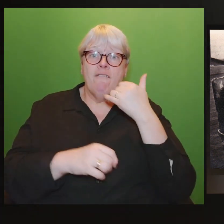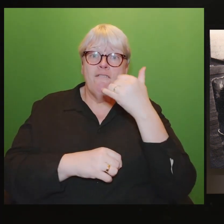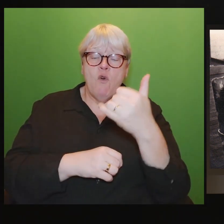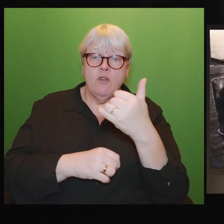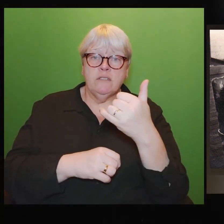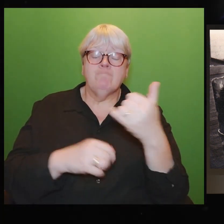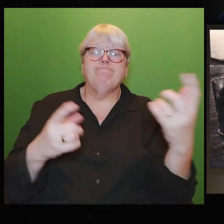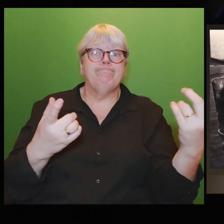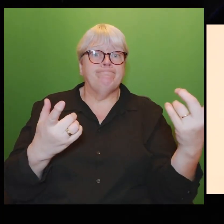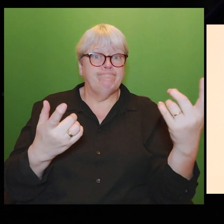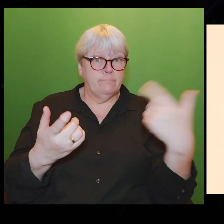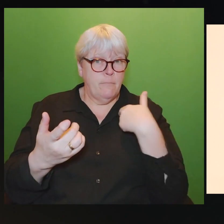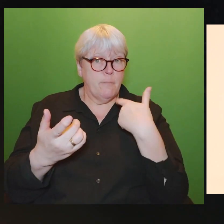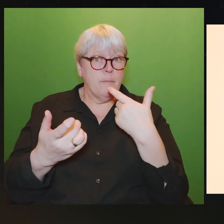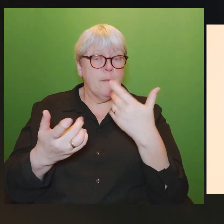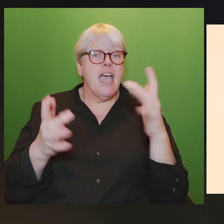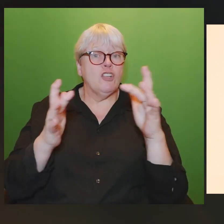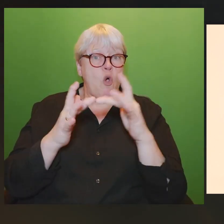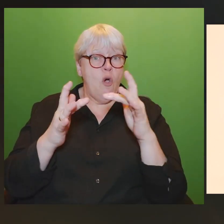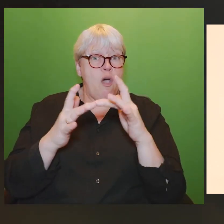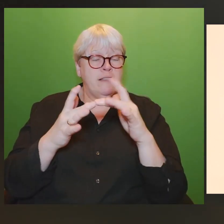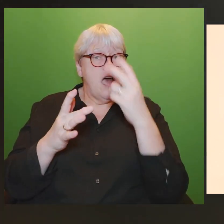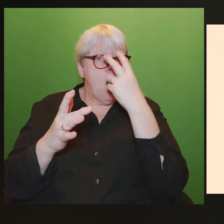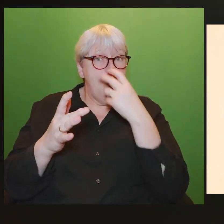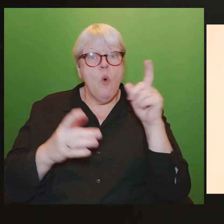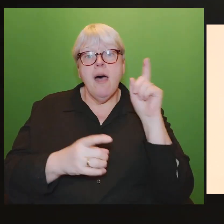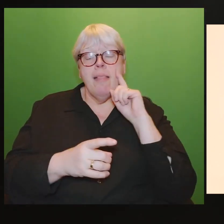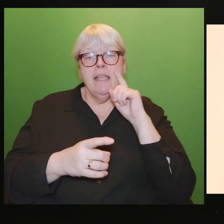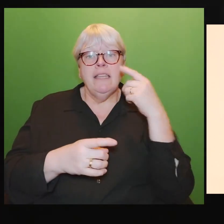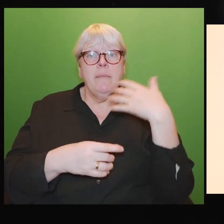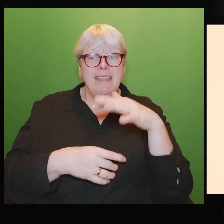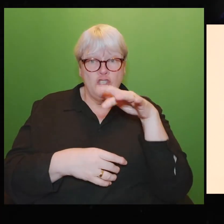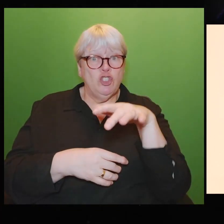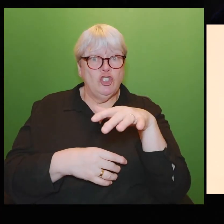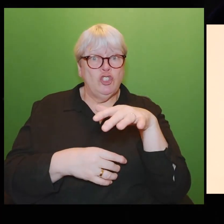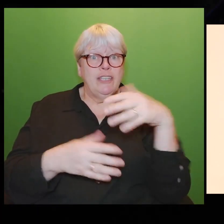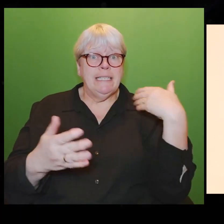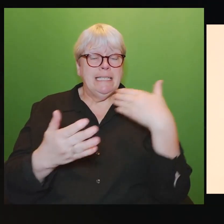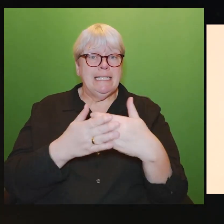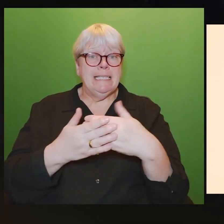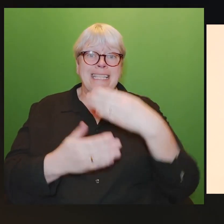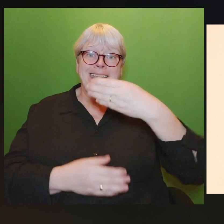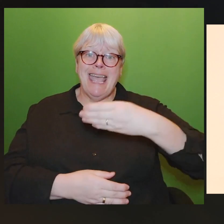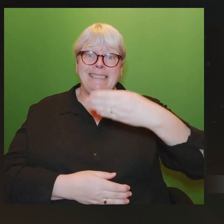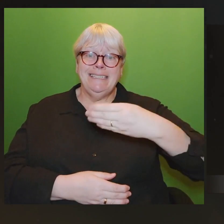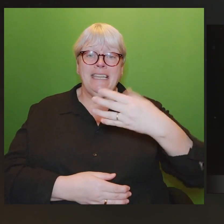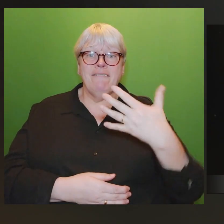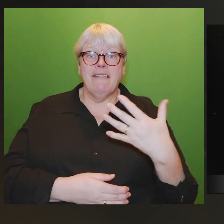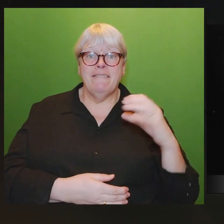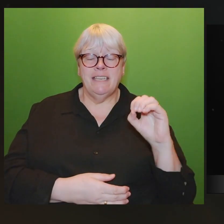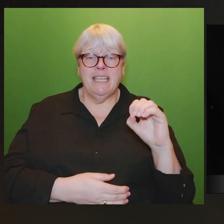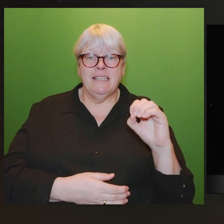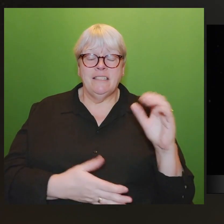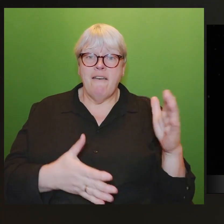with them again. I knew my grandmother's name was Helena, but maybe that wasn't really her name. She'd told my mum